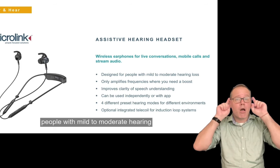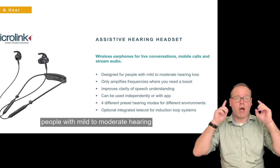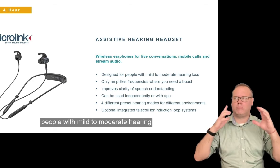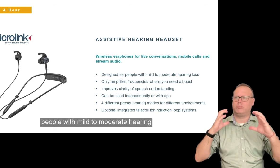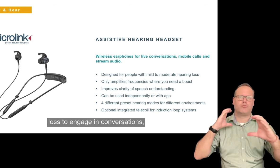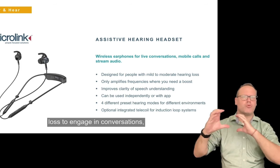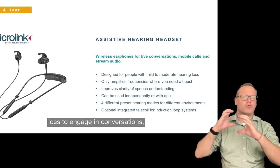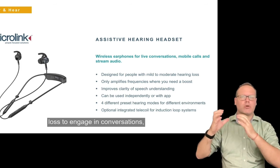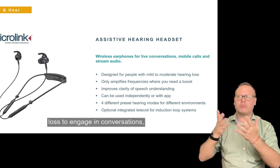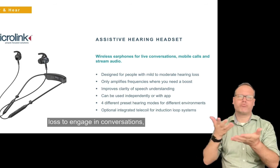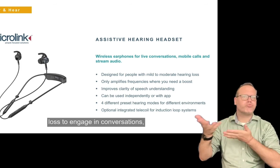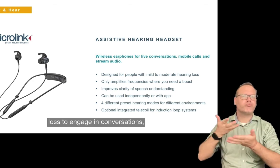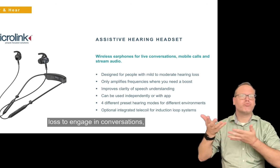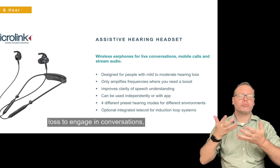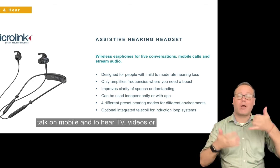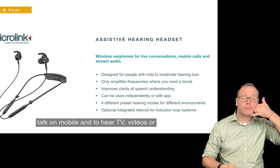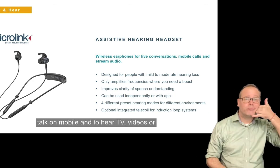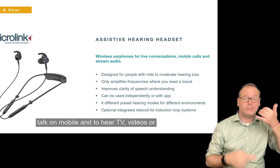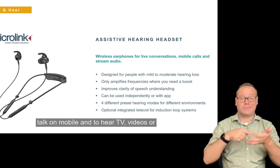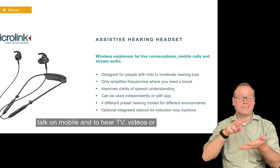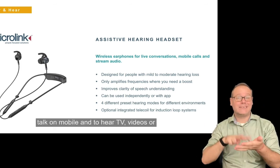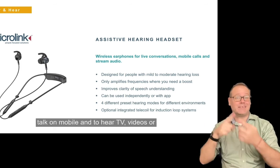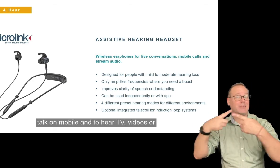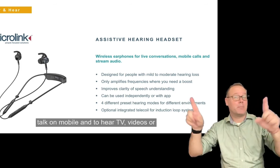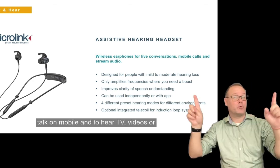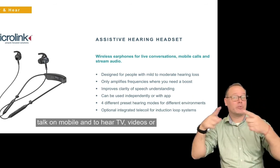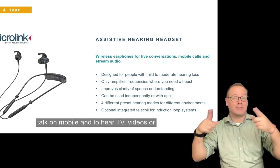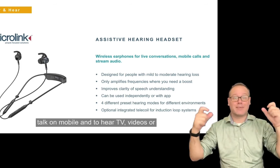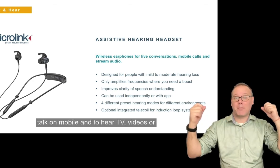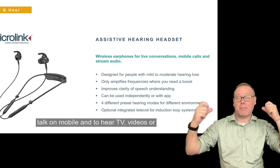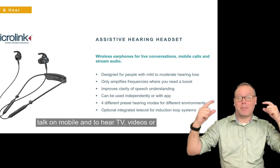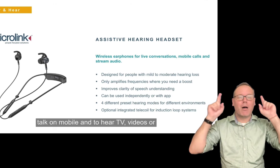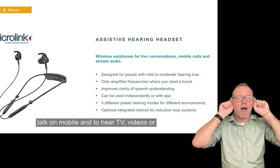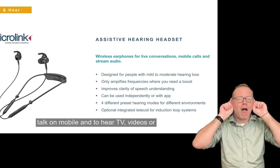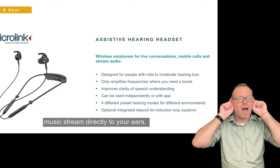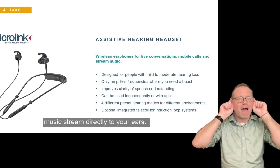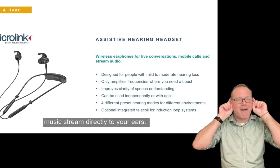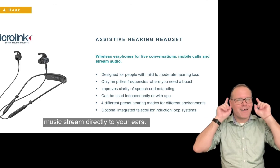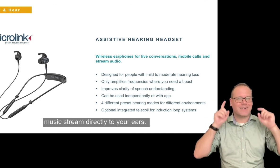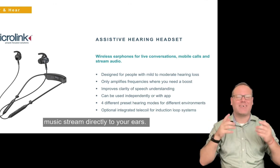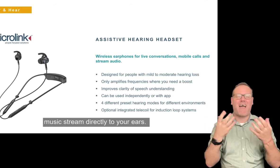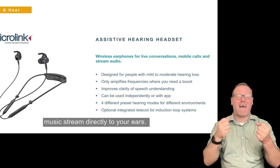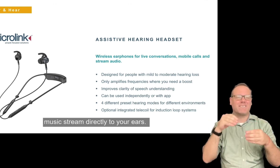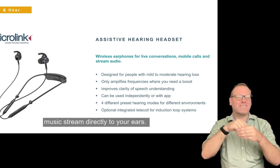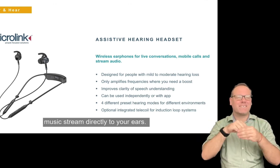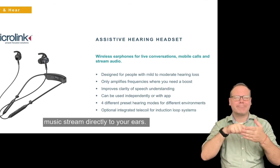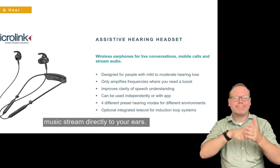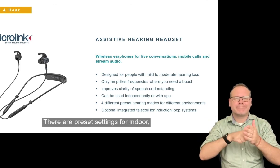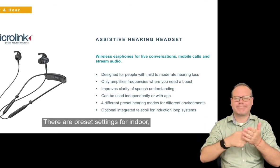loss to engage in conversations, talk on mobile, and hear TV, videos, or music streamed directly to your ears. There are